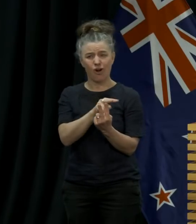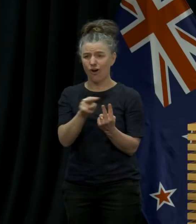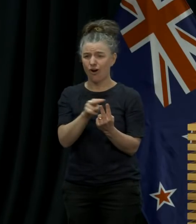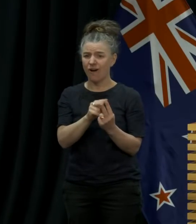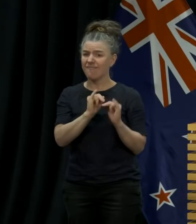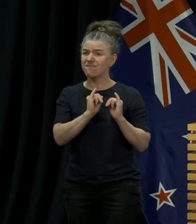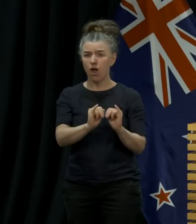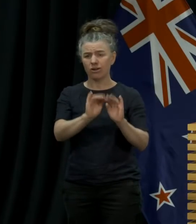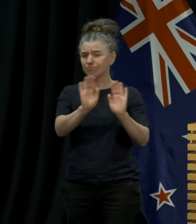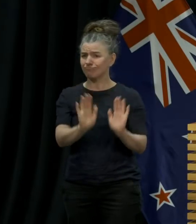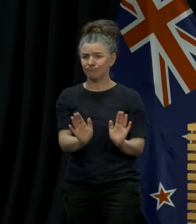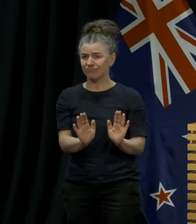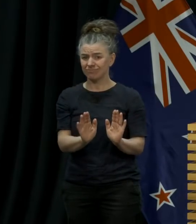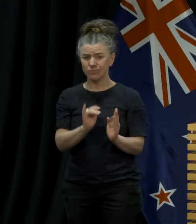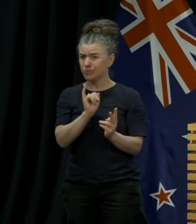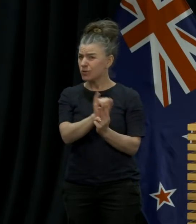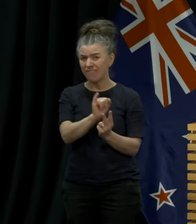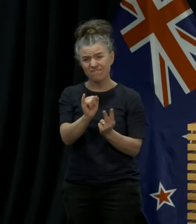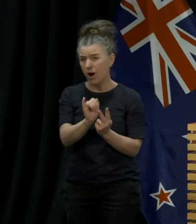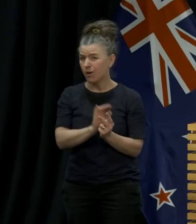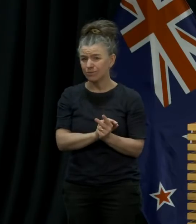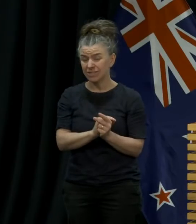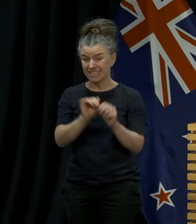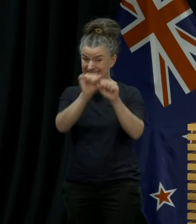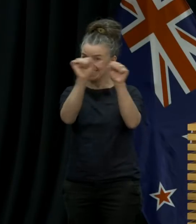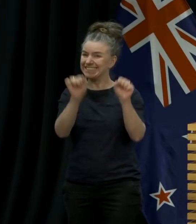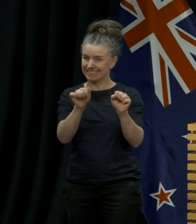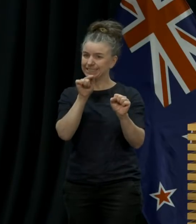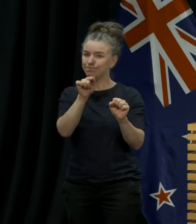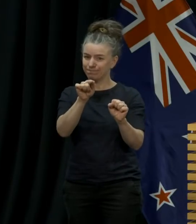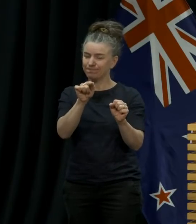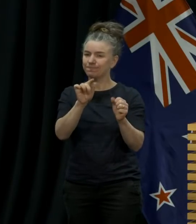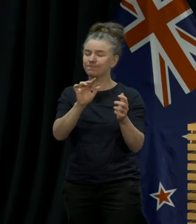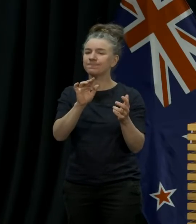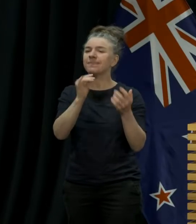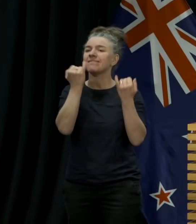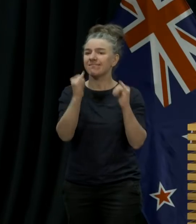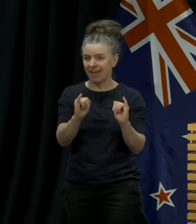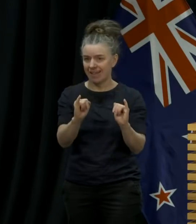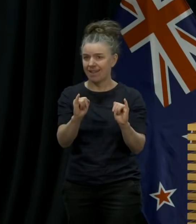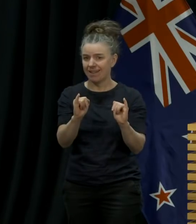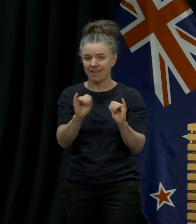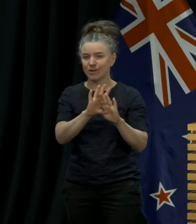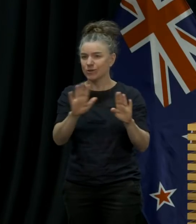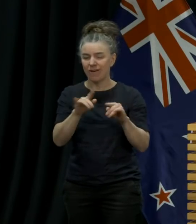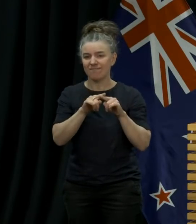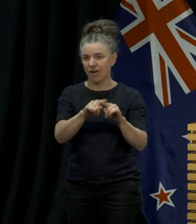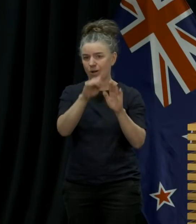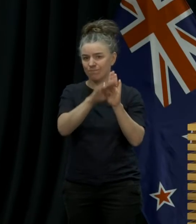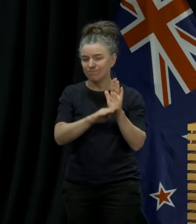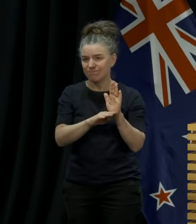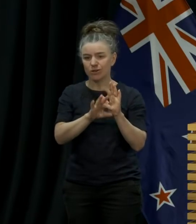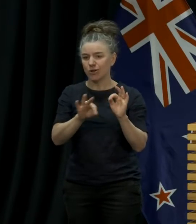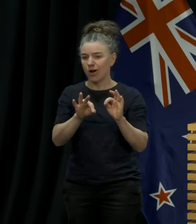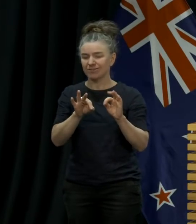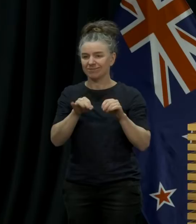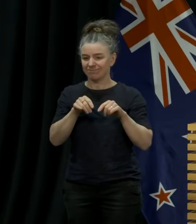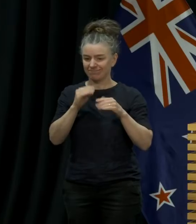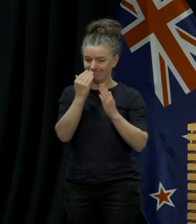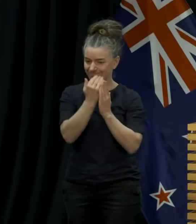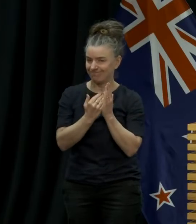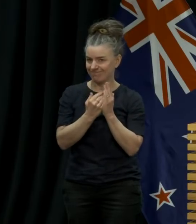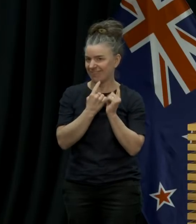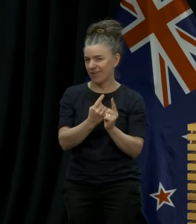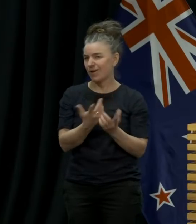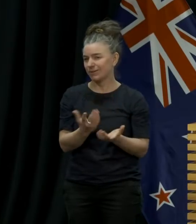wrong. It is not their fault that the system failed, and from all accounts, they have followed the health